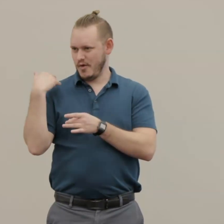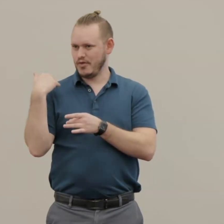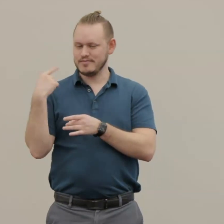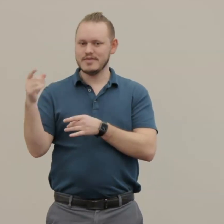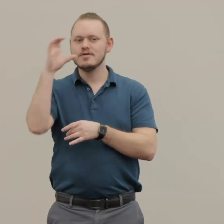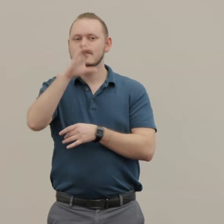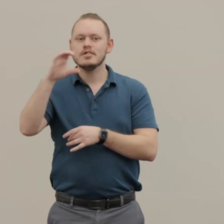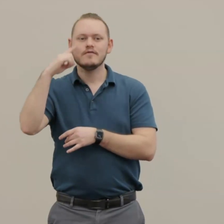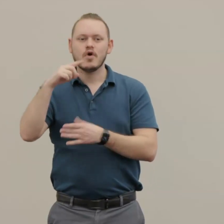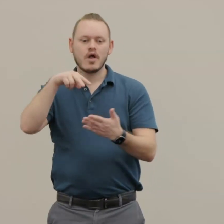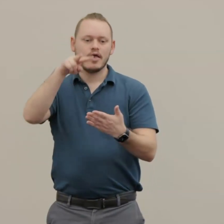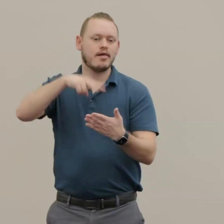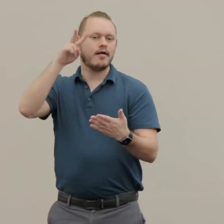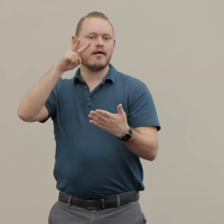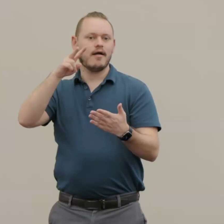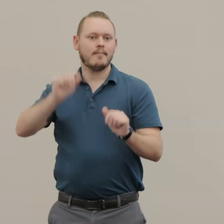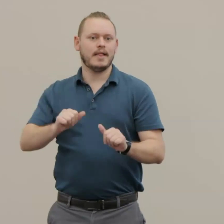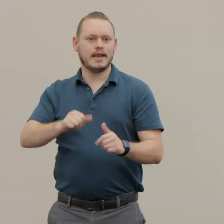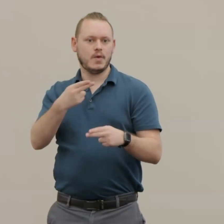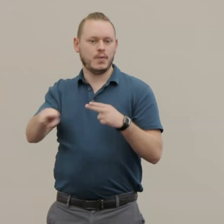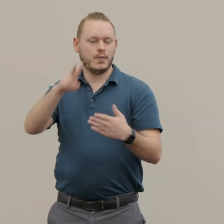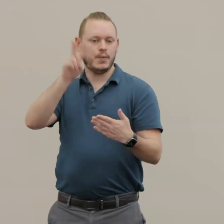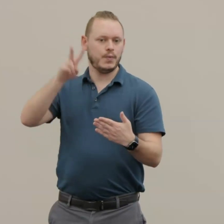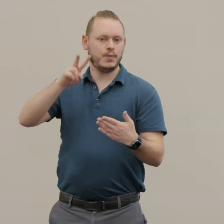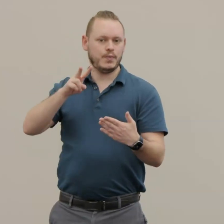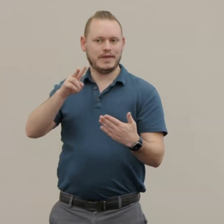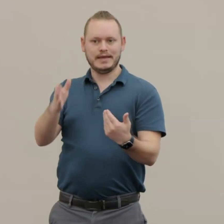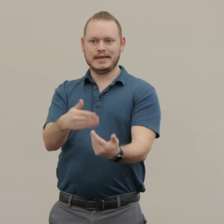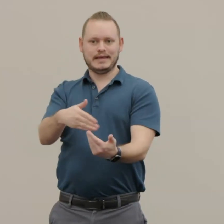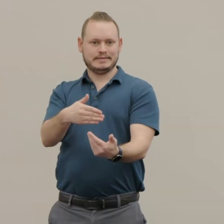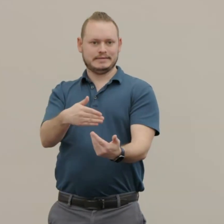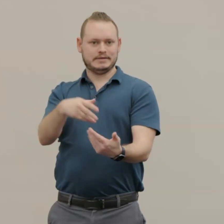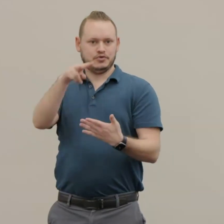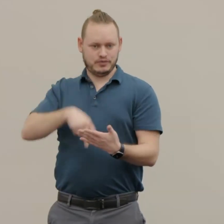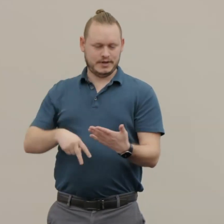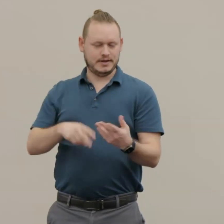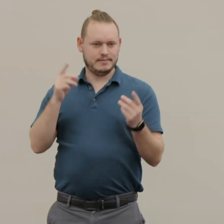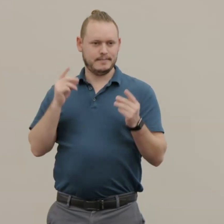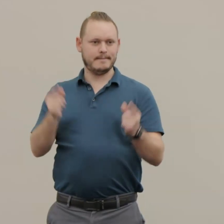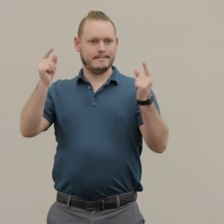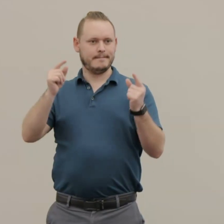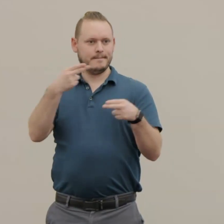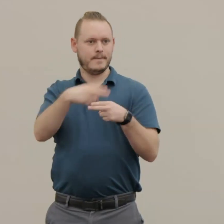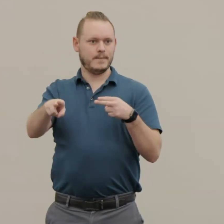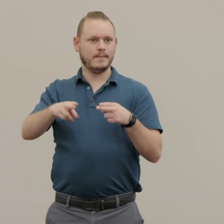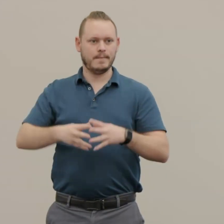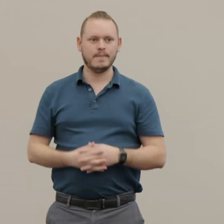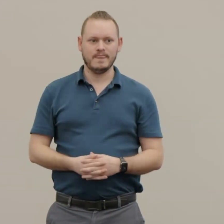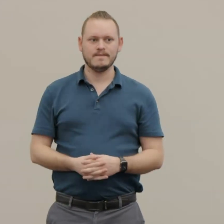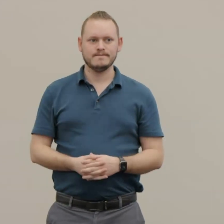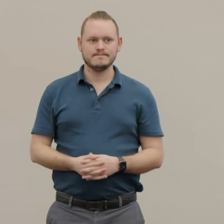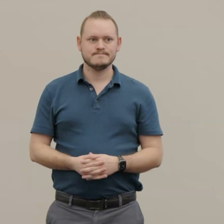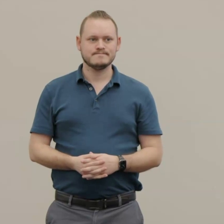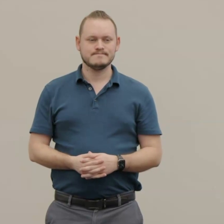they're looking for glanceability. How easy is this to read at a glance?